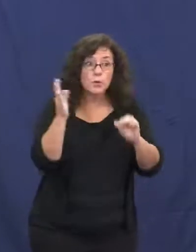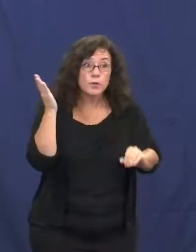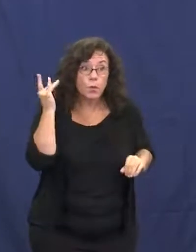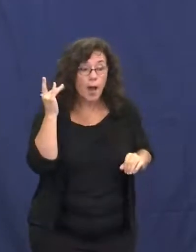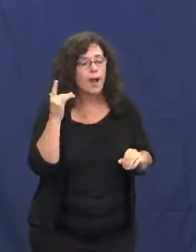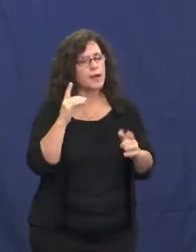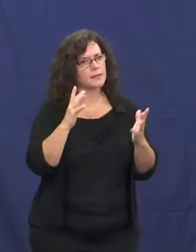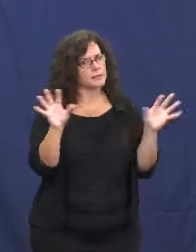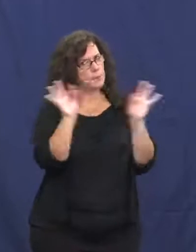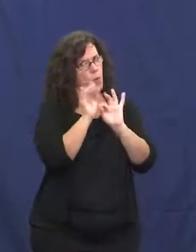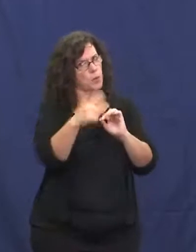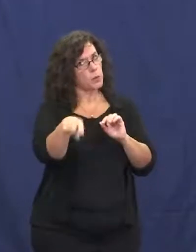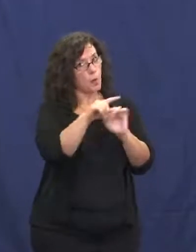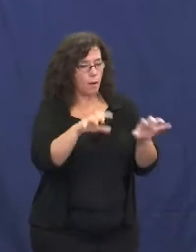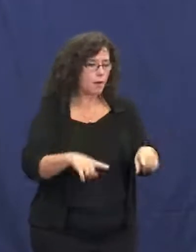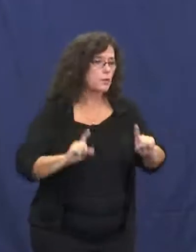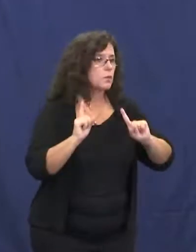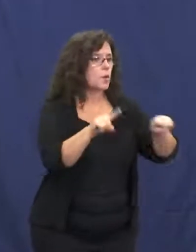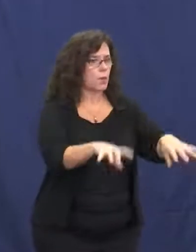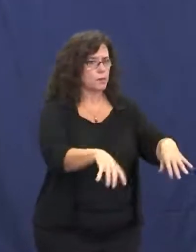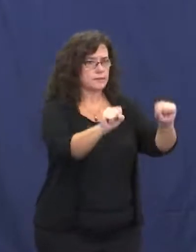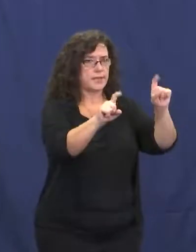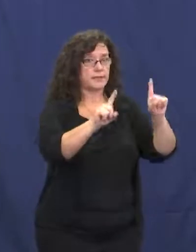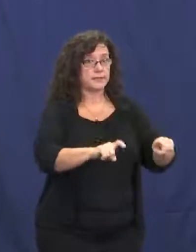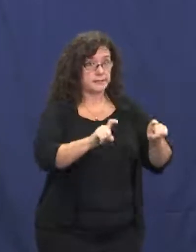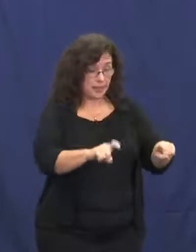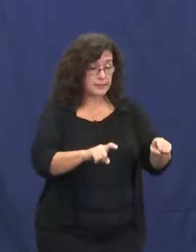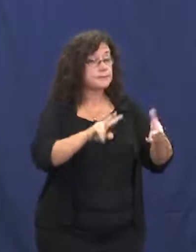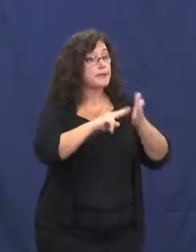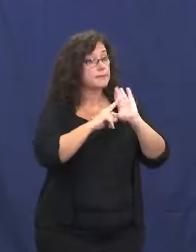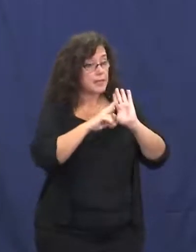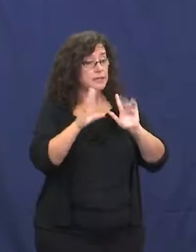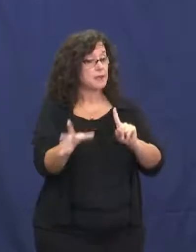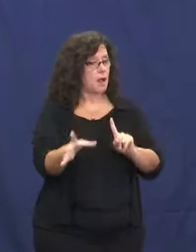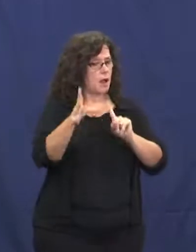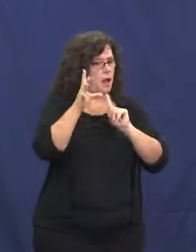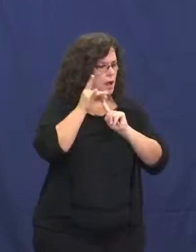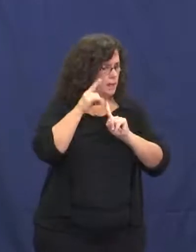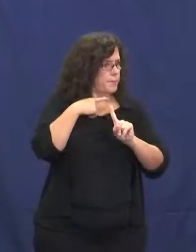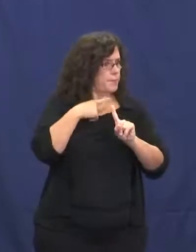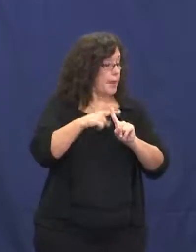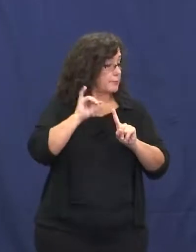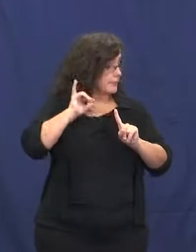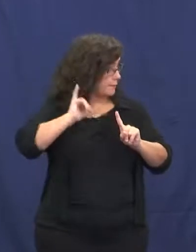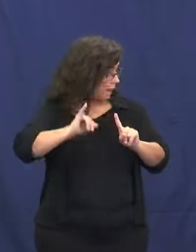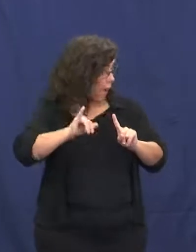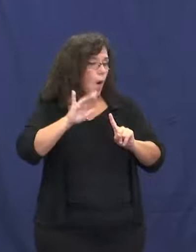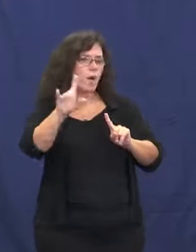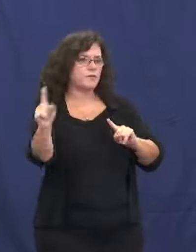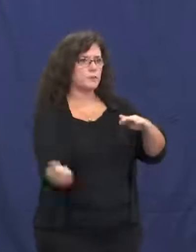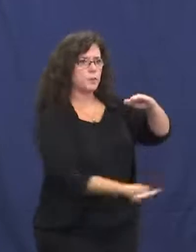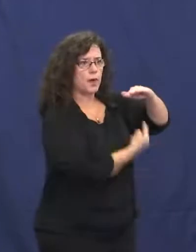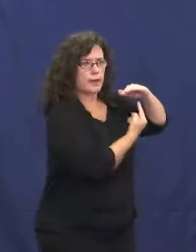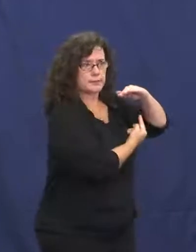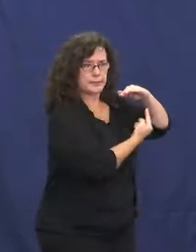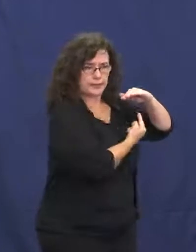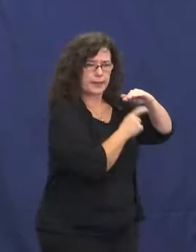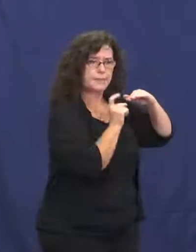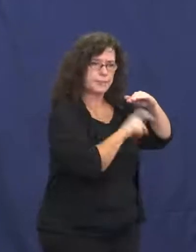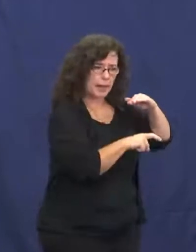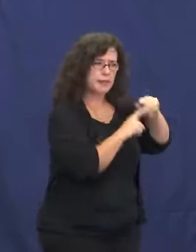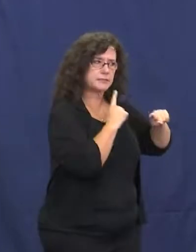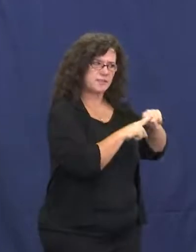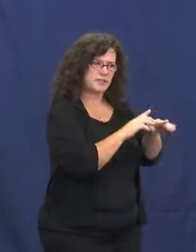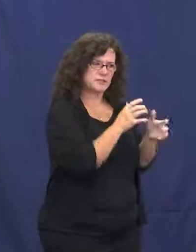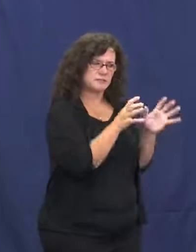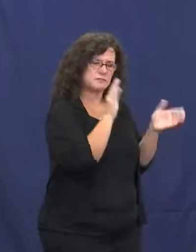positive, so that we can work with you to have you isolate and have your close contacts be in quarantine and further control